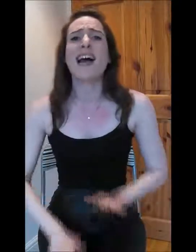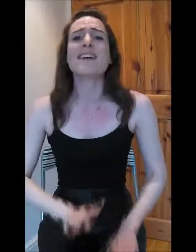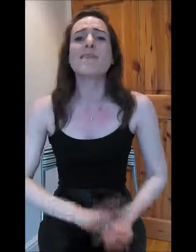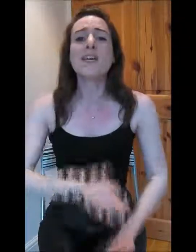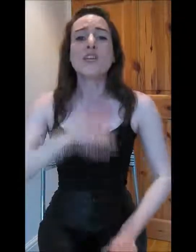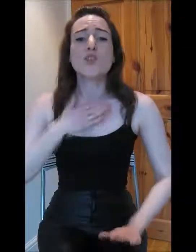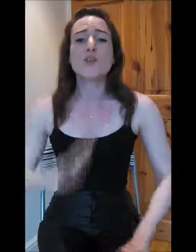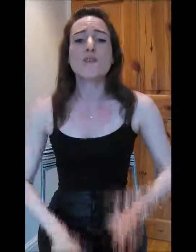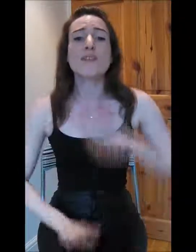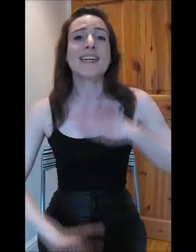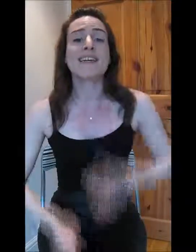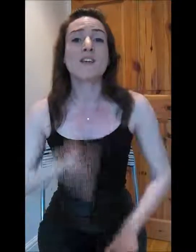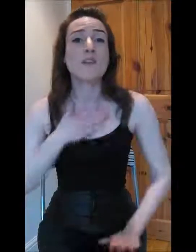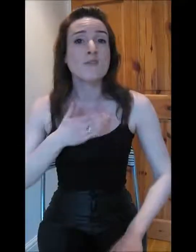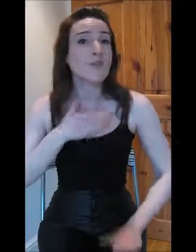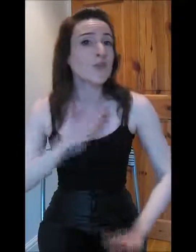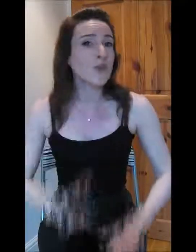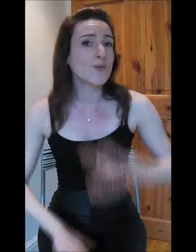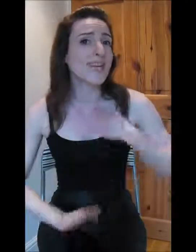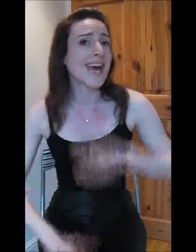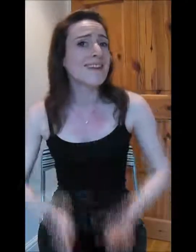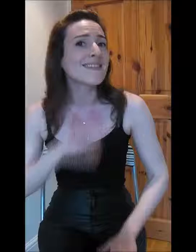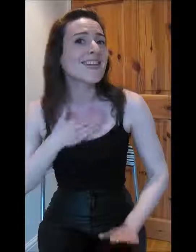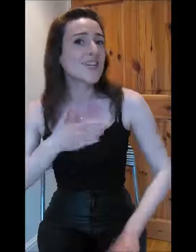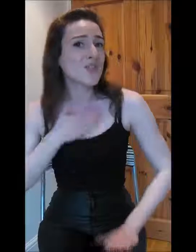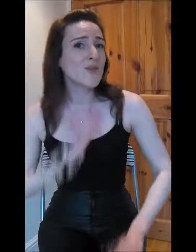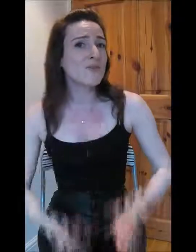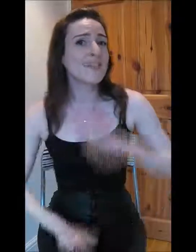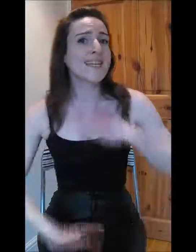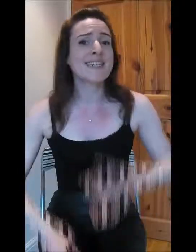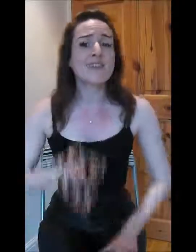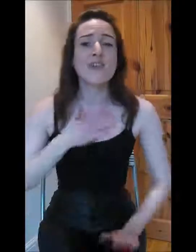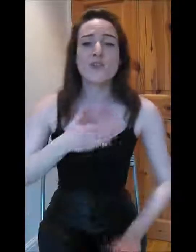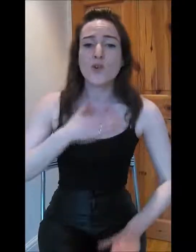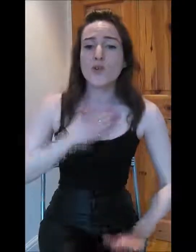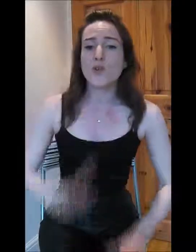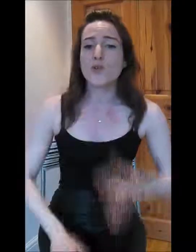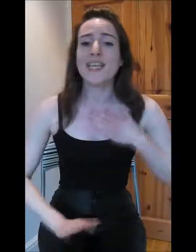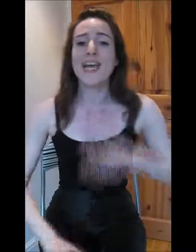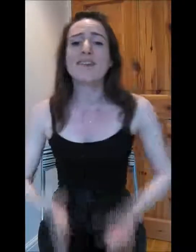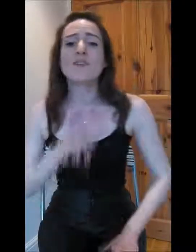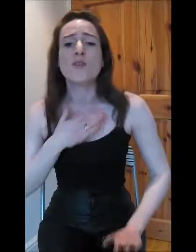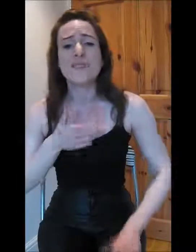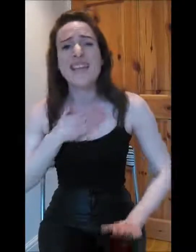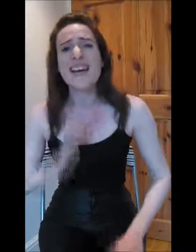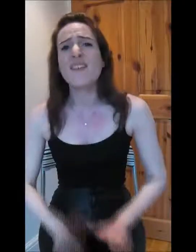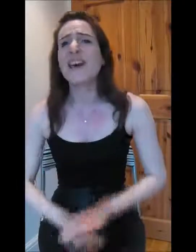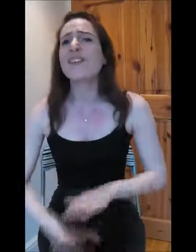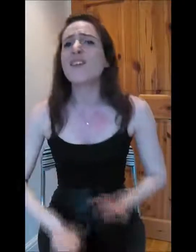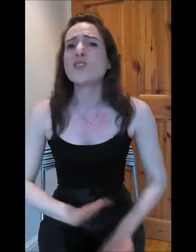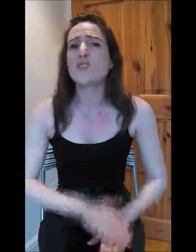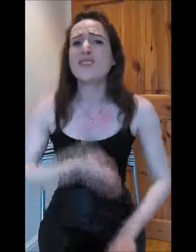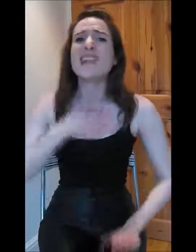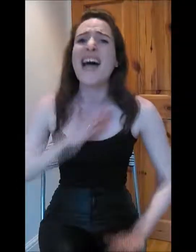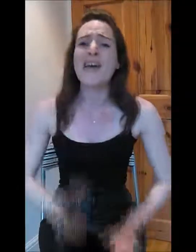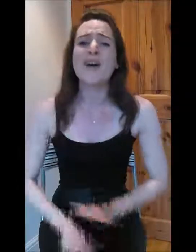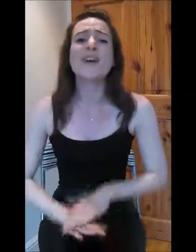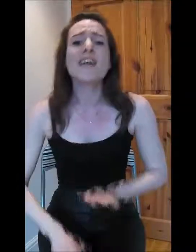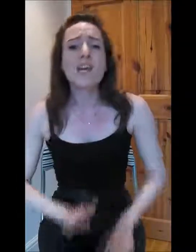time. Sooner or later, God will cut you down. Sooner or later, God will cut you down. Go and tell the Hambone from a liar. Go